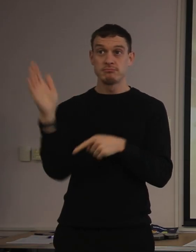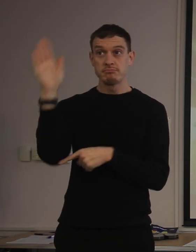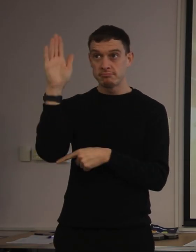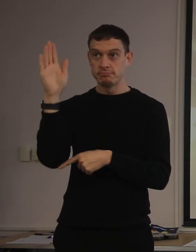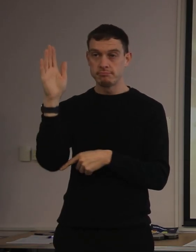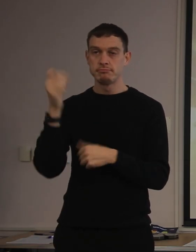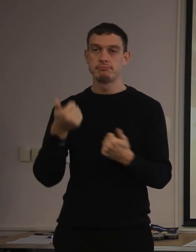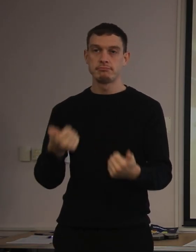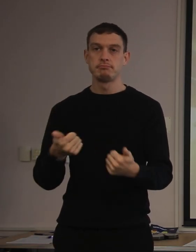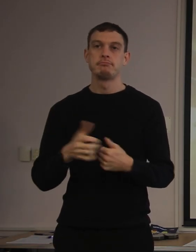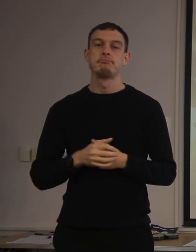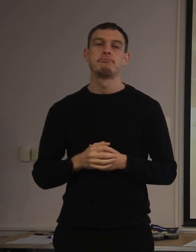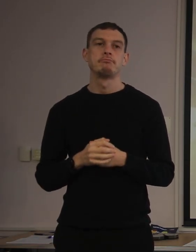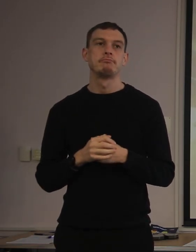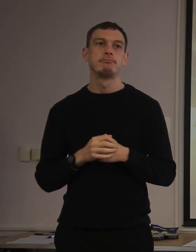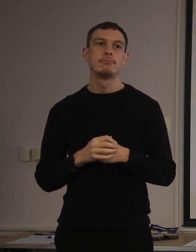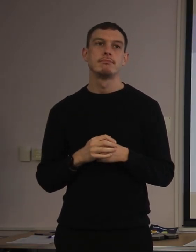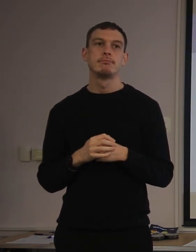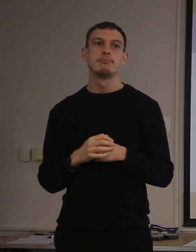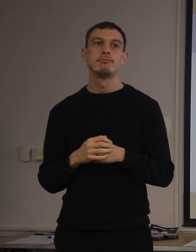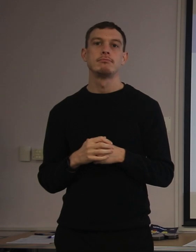to answer.